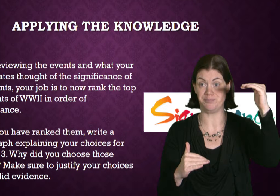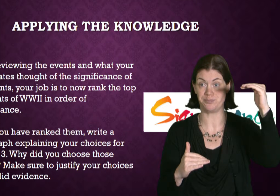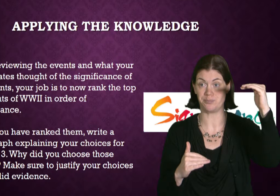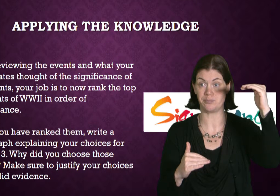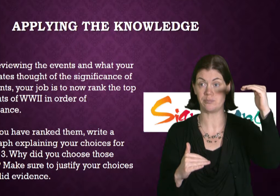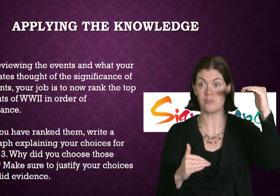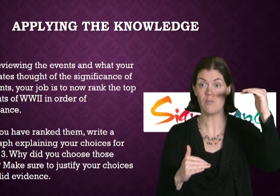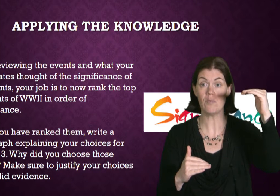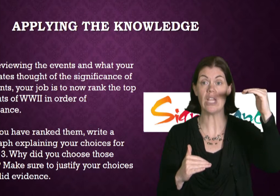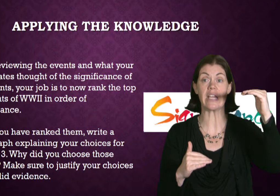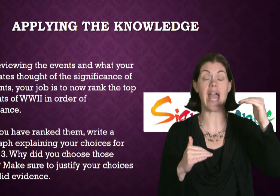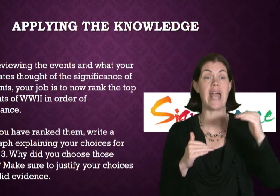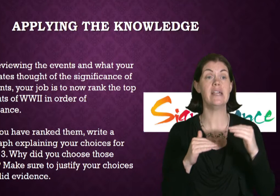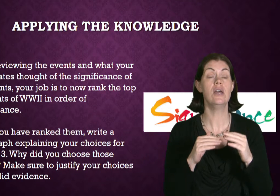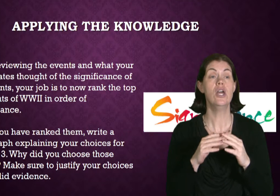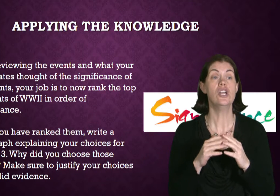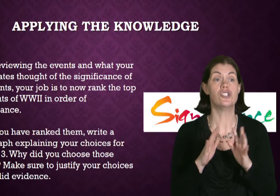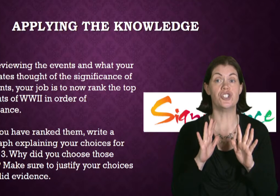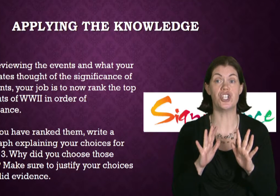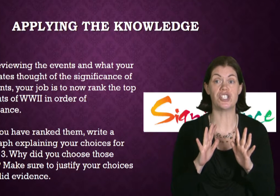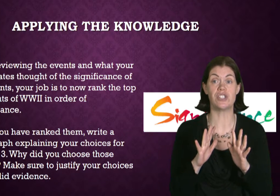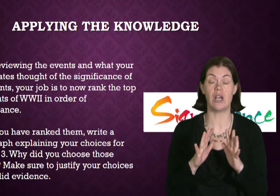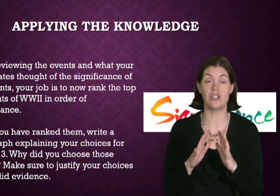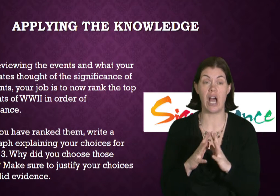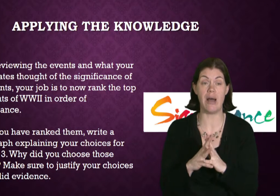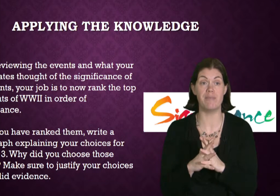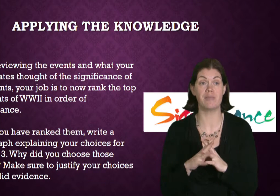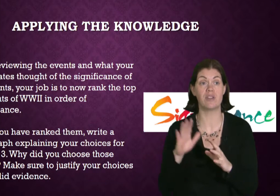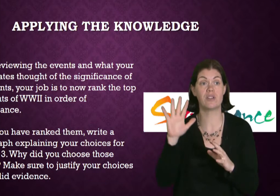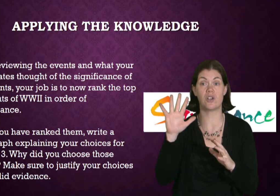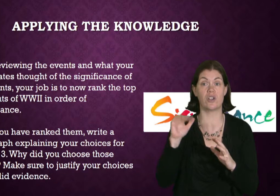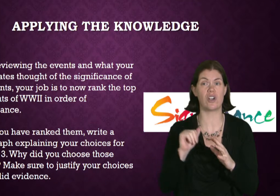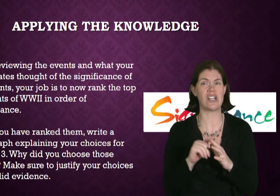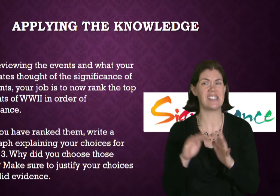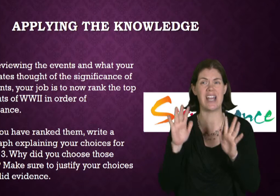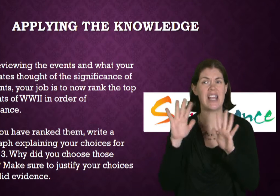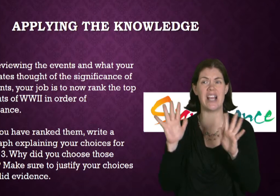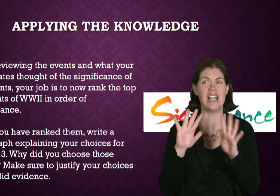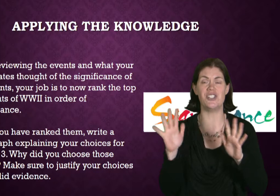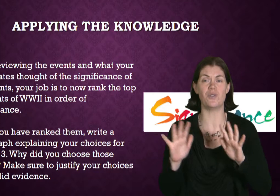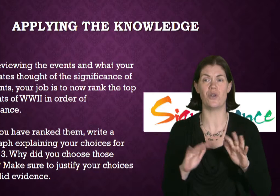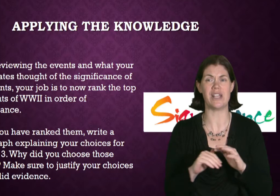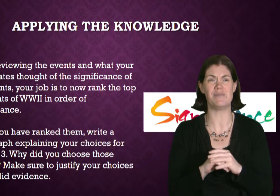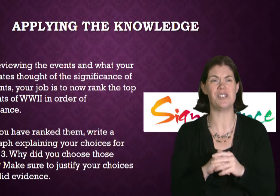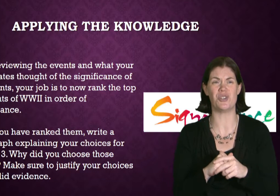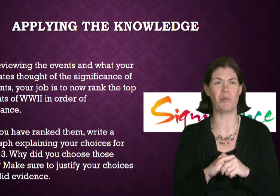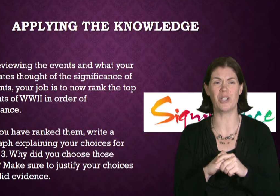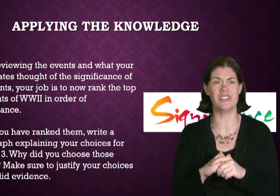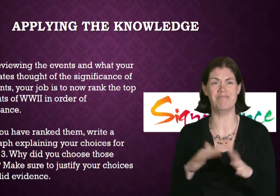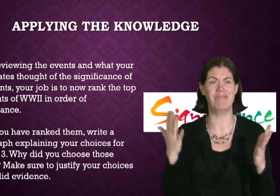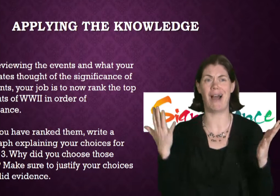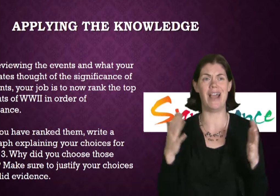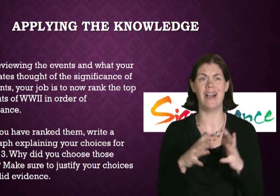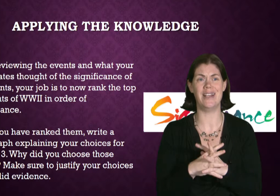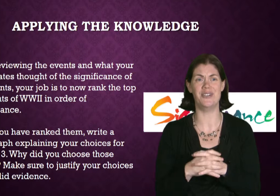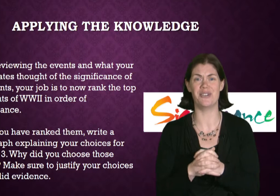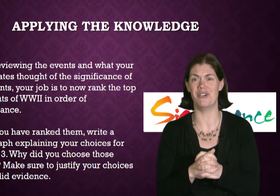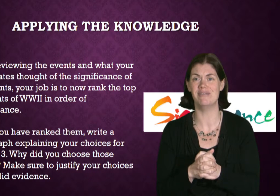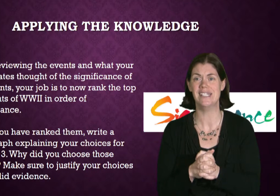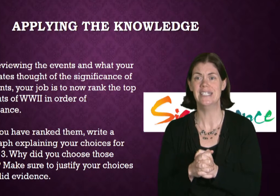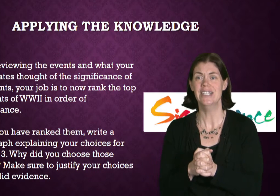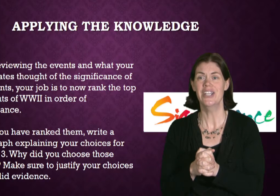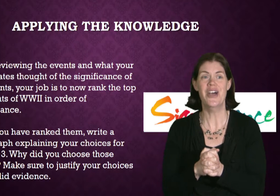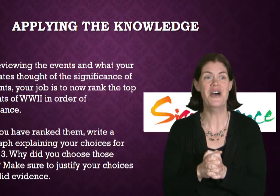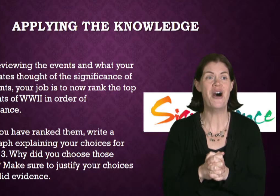10, okay? So just, Costin, I don't know, that's Mr. Borden, I don't